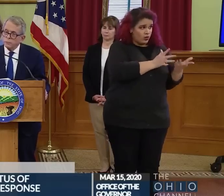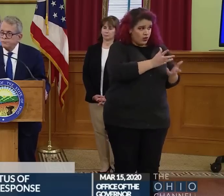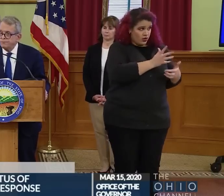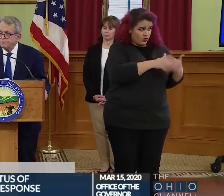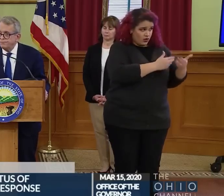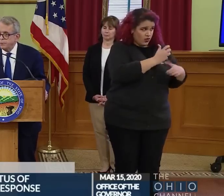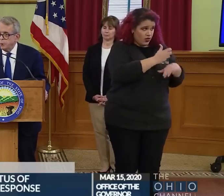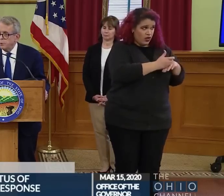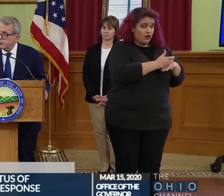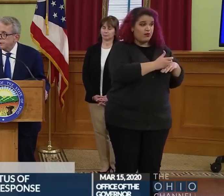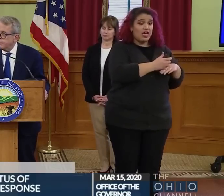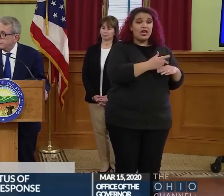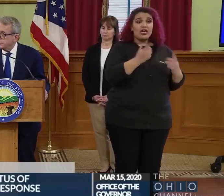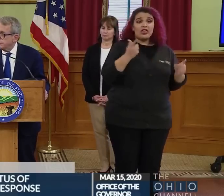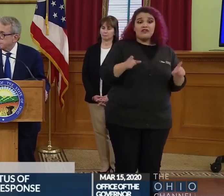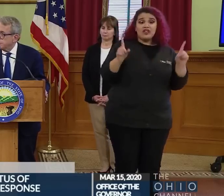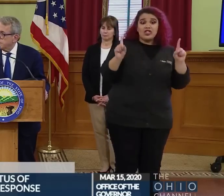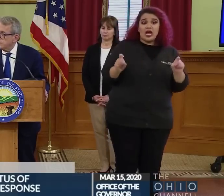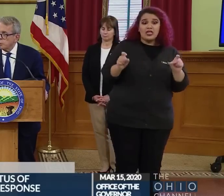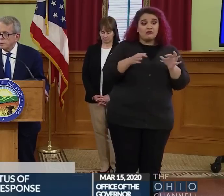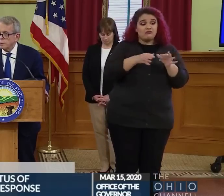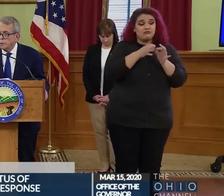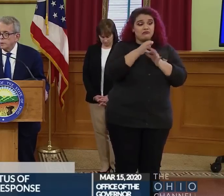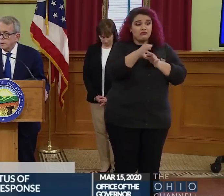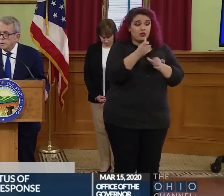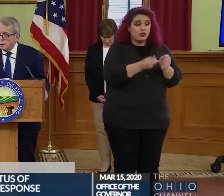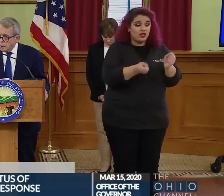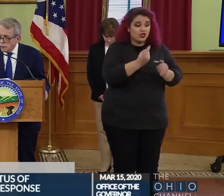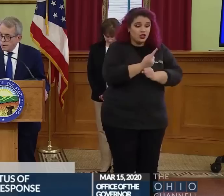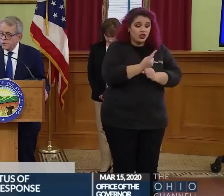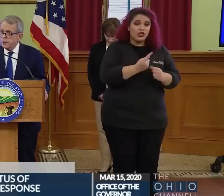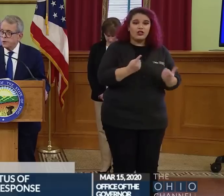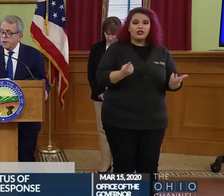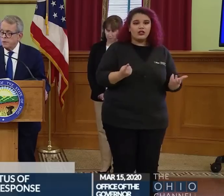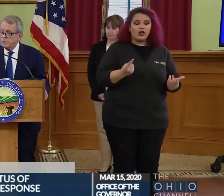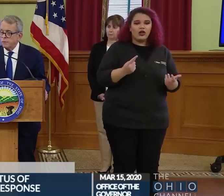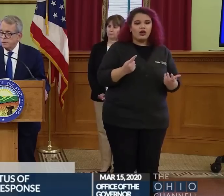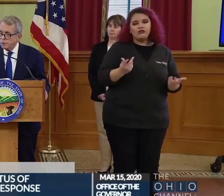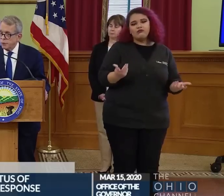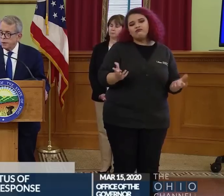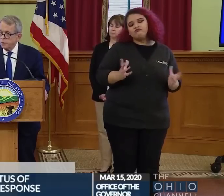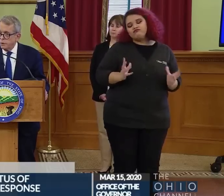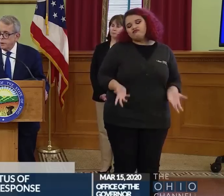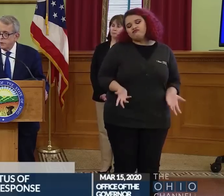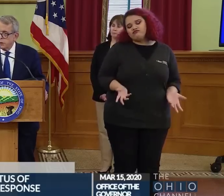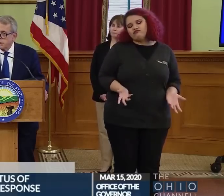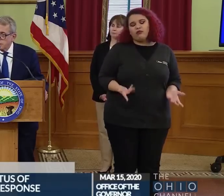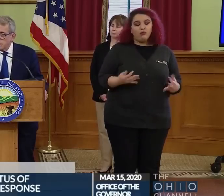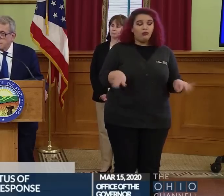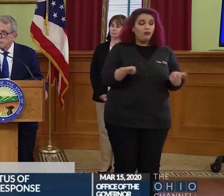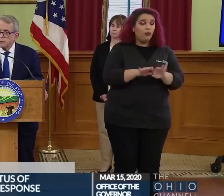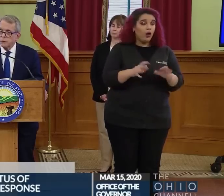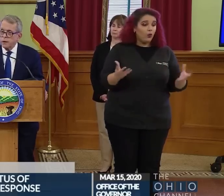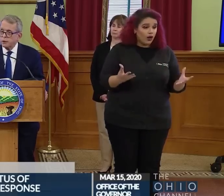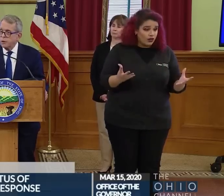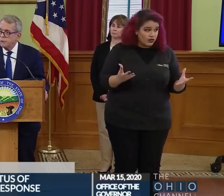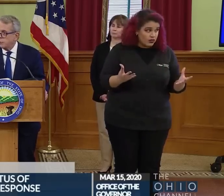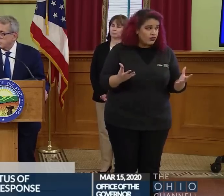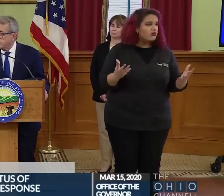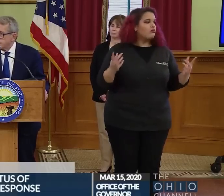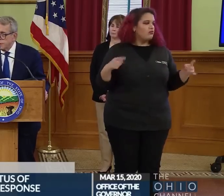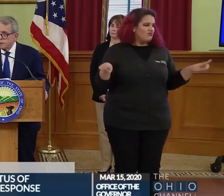end. So we'll see. We'll see as we move forward. Let's stay safe. Let's try to continue to educate the kids. Let's kind of